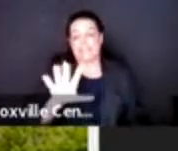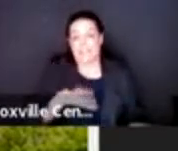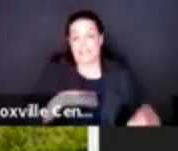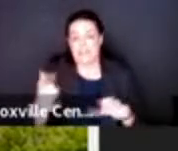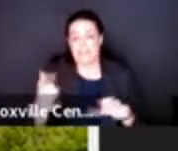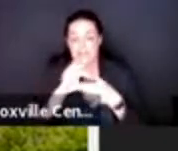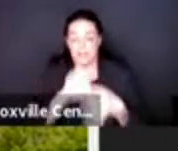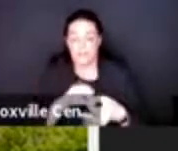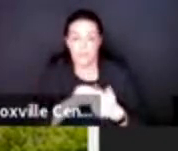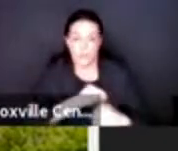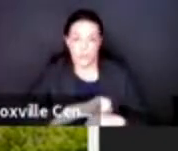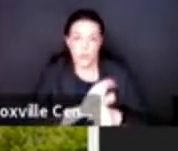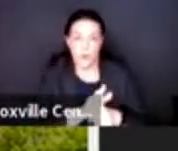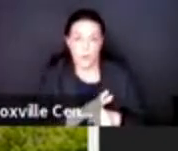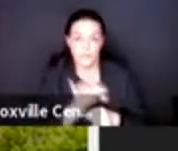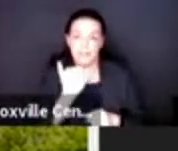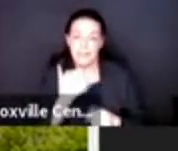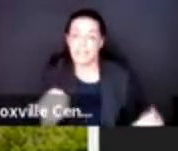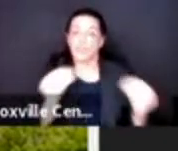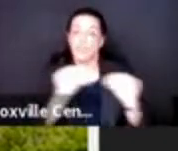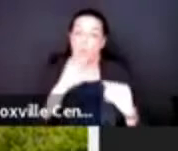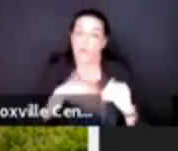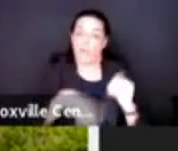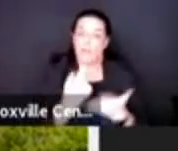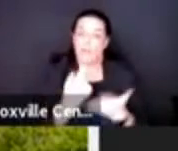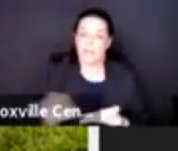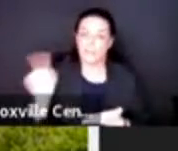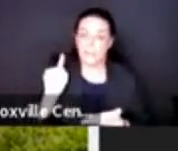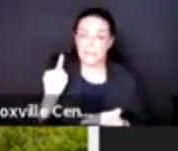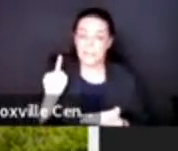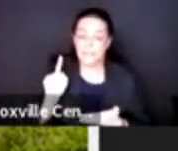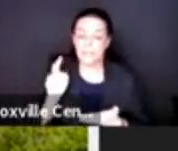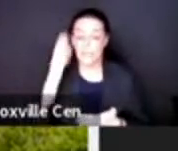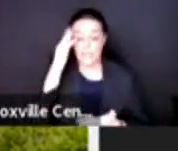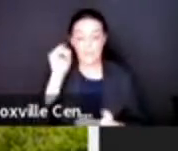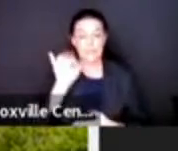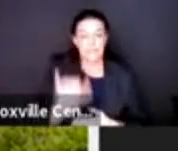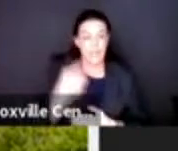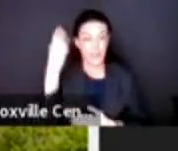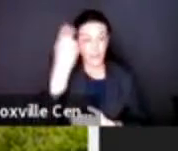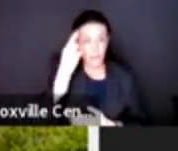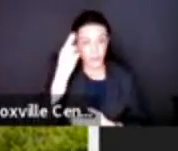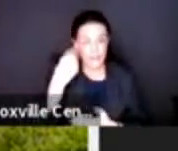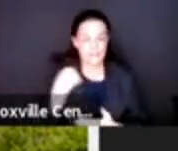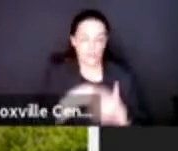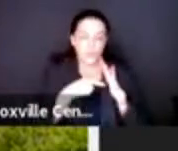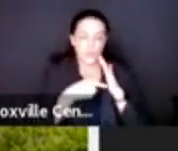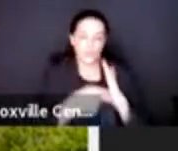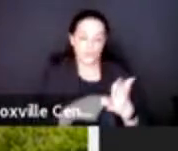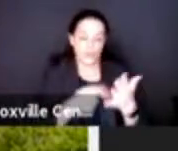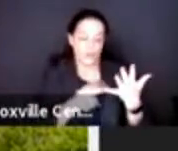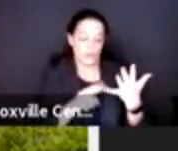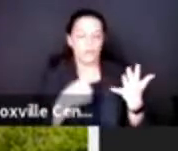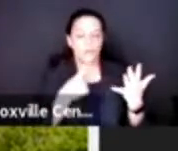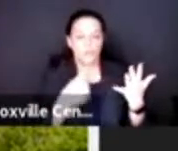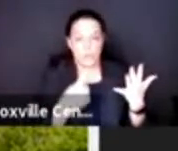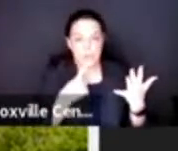COVID-19, which is up from what we reported last week. And because of this information, we are representing this benchmark as